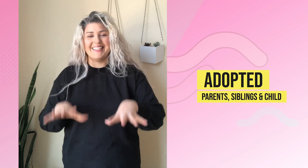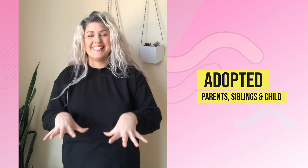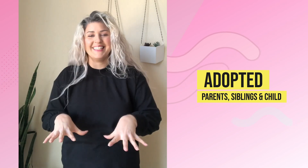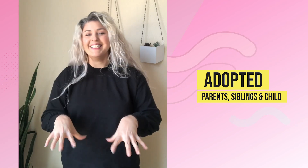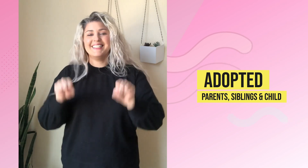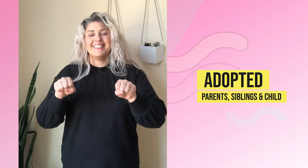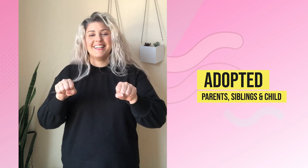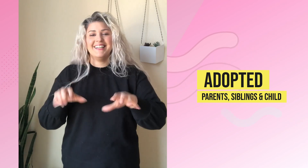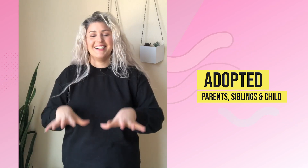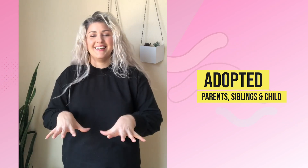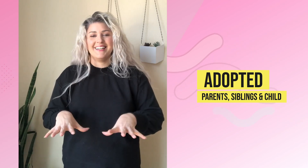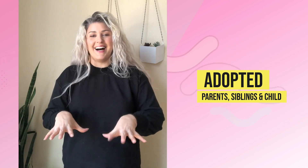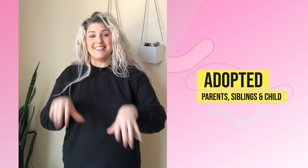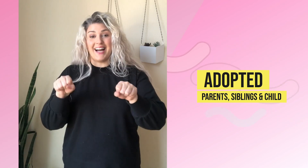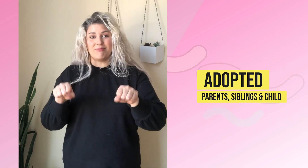them.